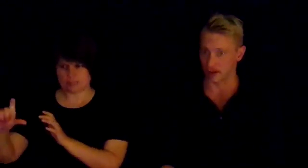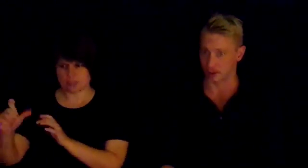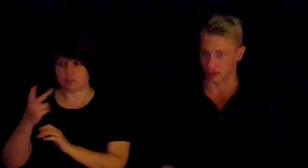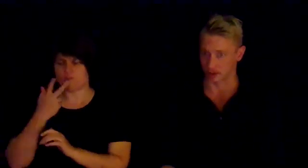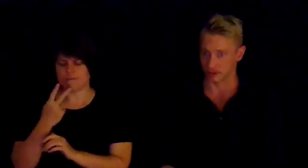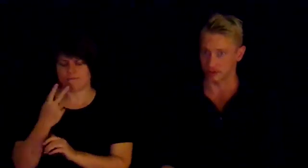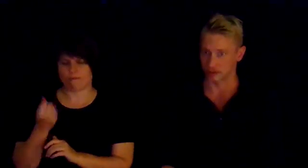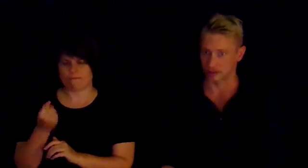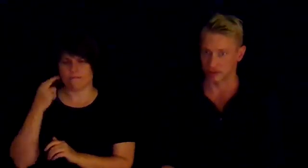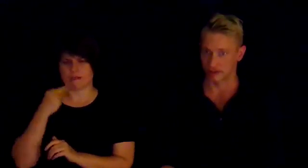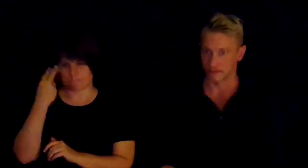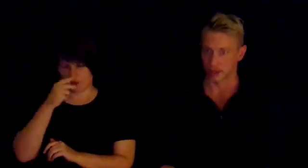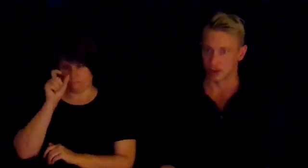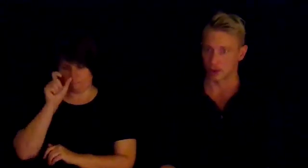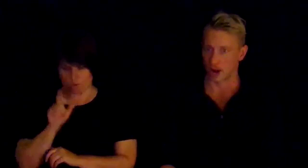a deaf-blind person,